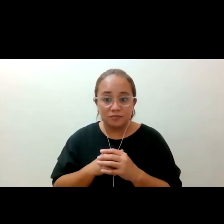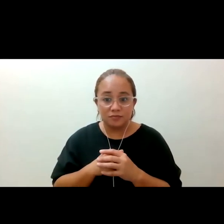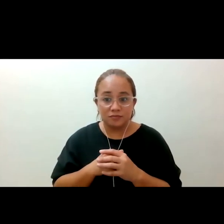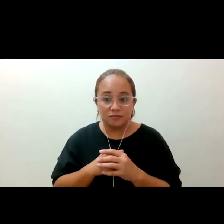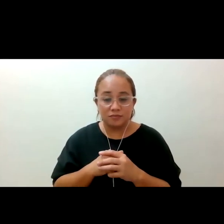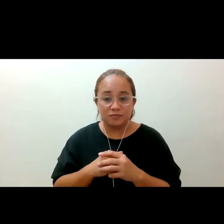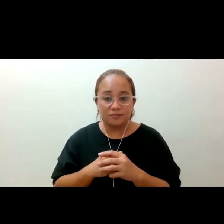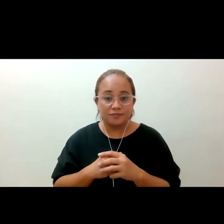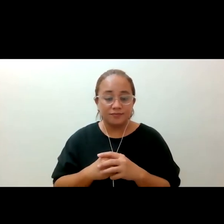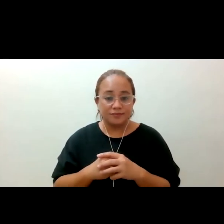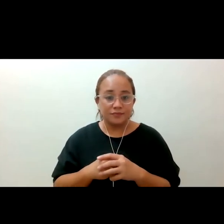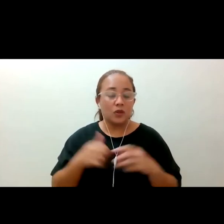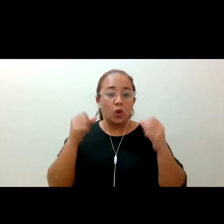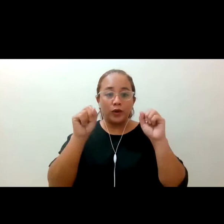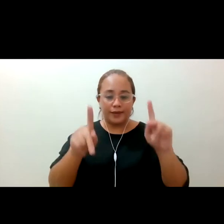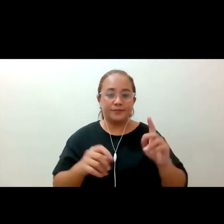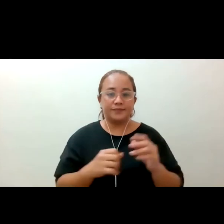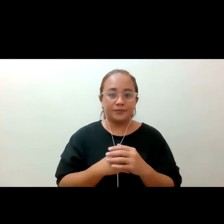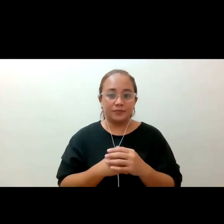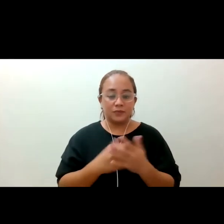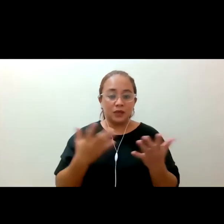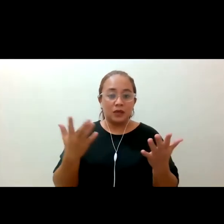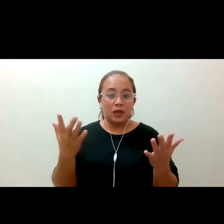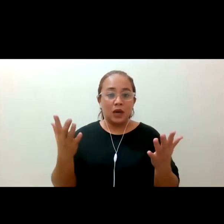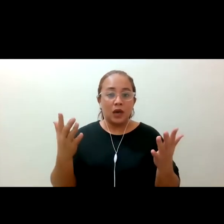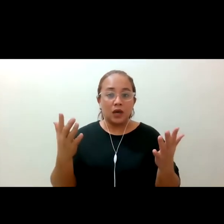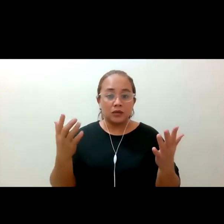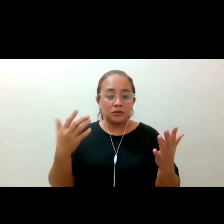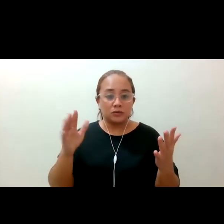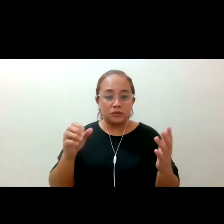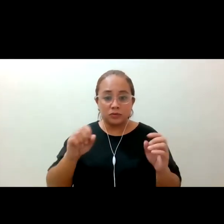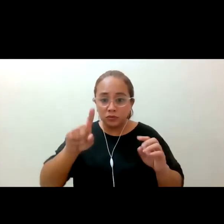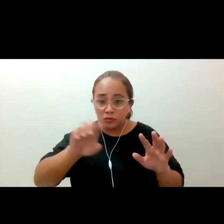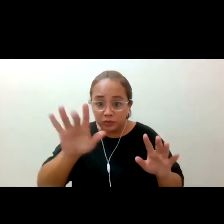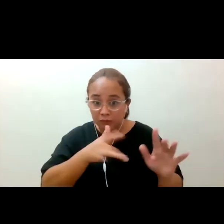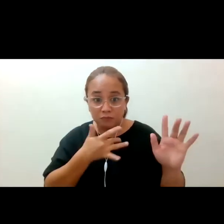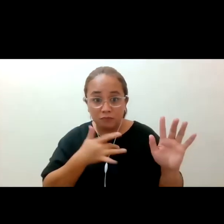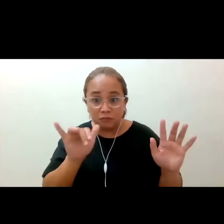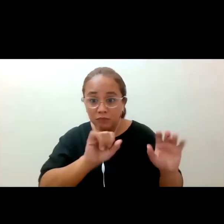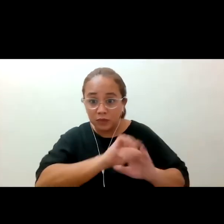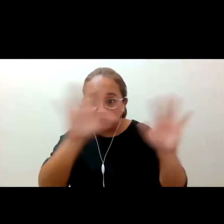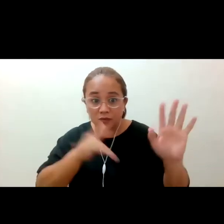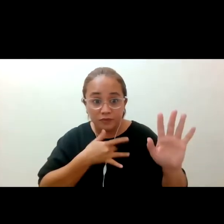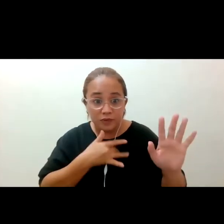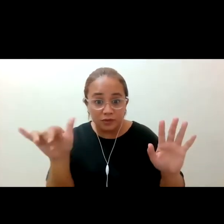Yes, sir. Okay. I think it's pretty clear. How did the other people feel?